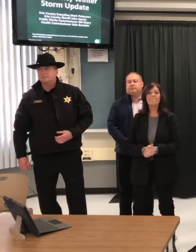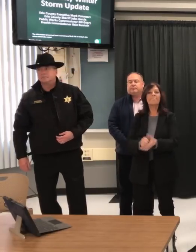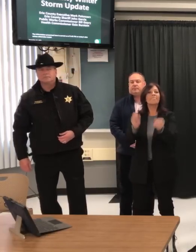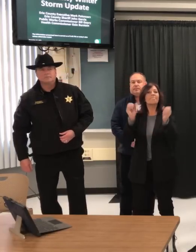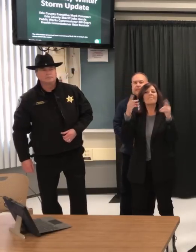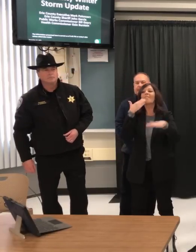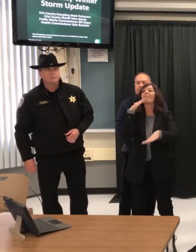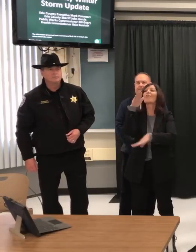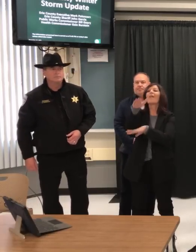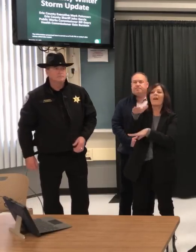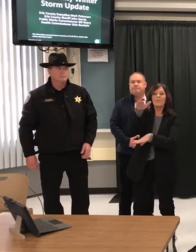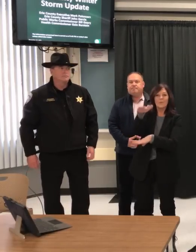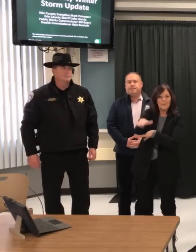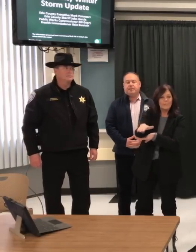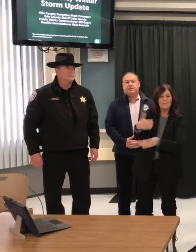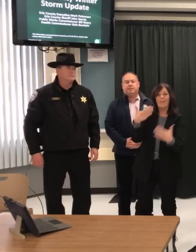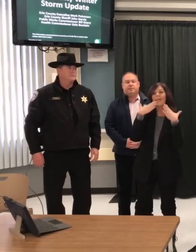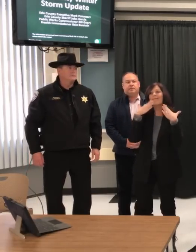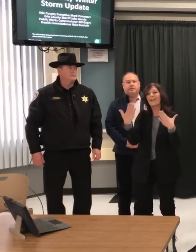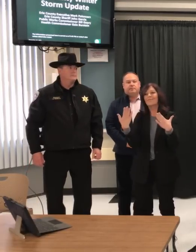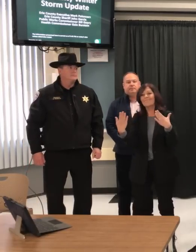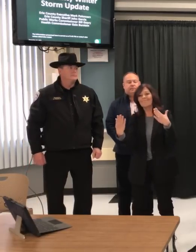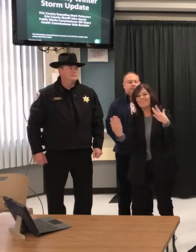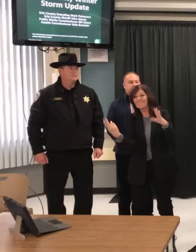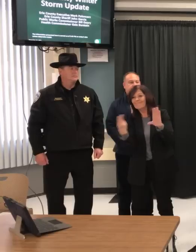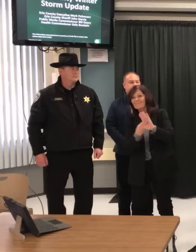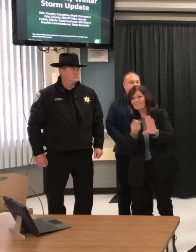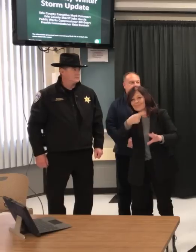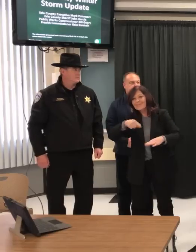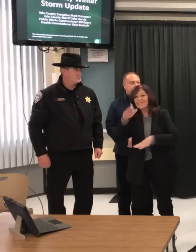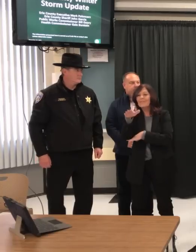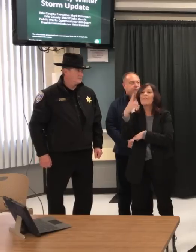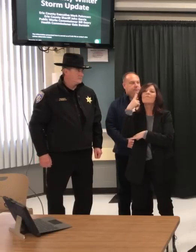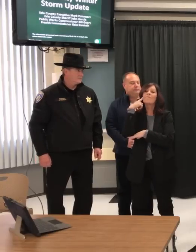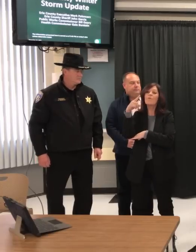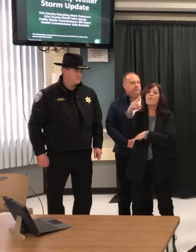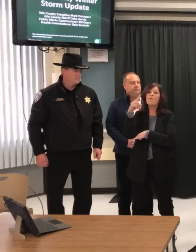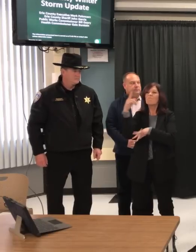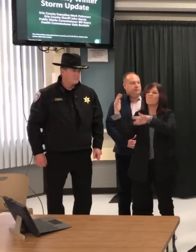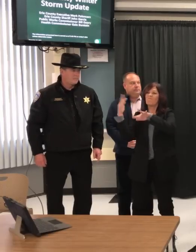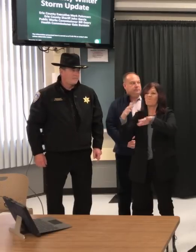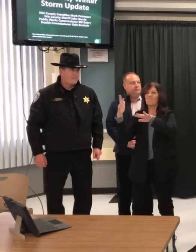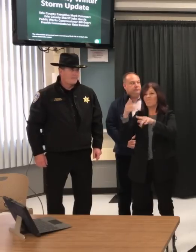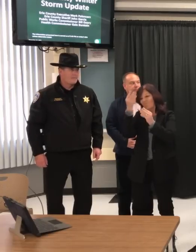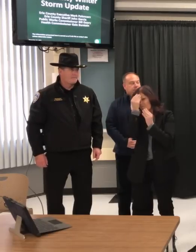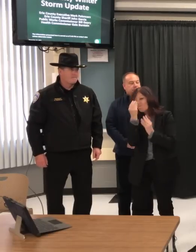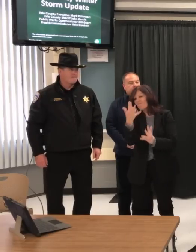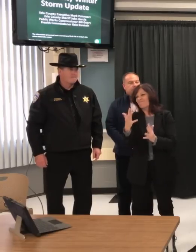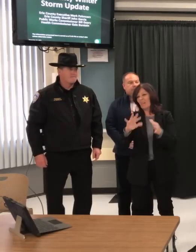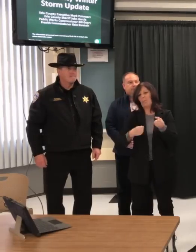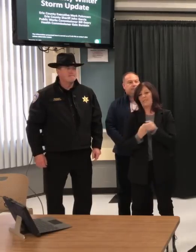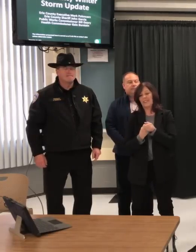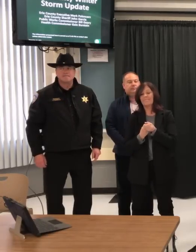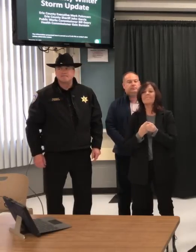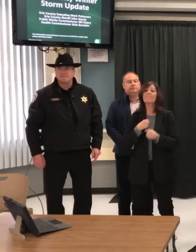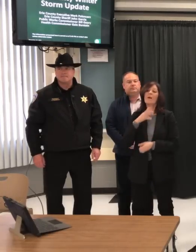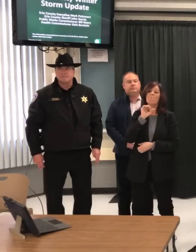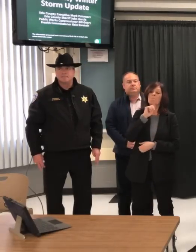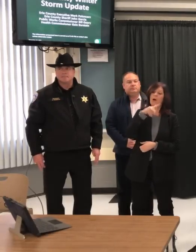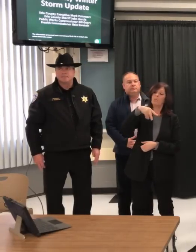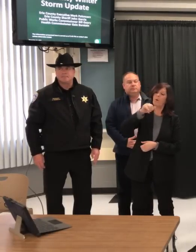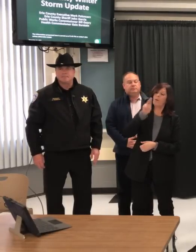Okay, good afternoon. Thank you for joining us here this afternoon for a storm update. I'm Erie County Executive Mark